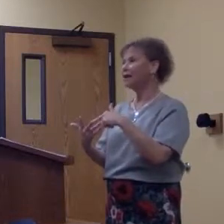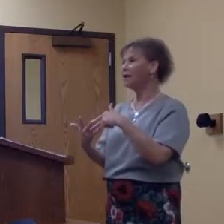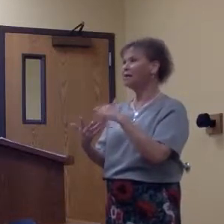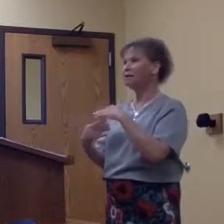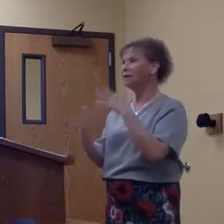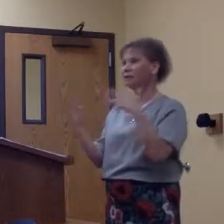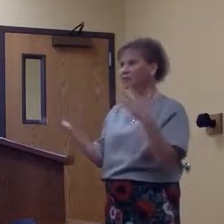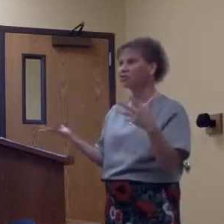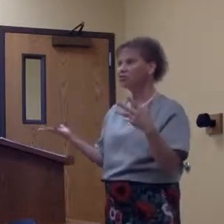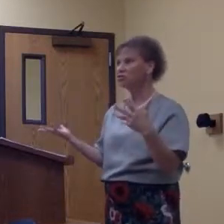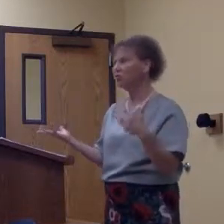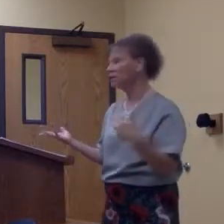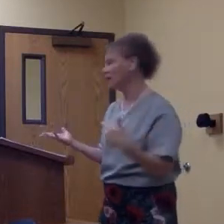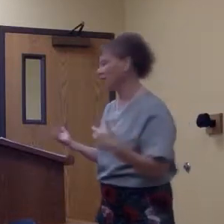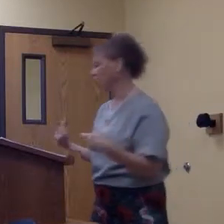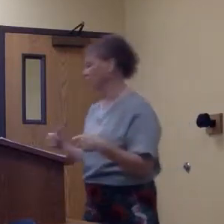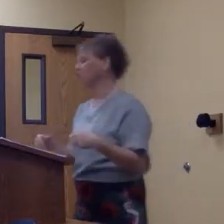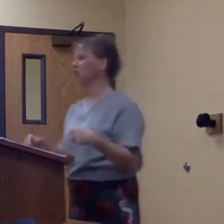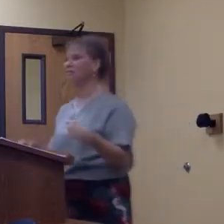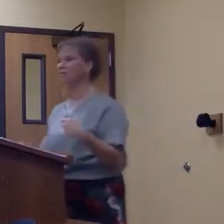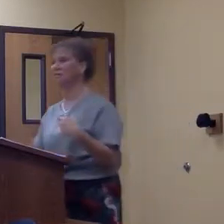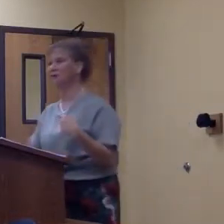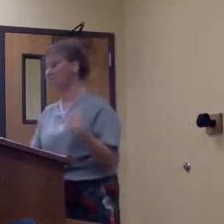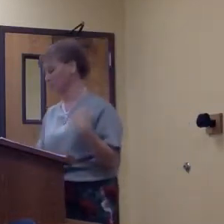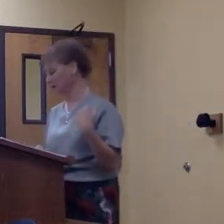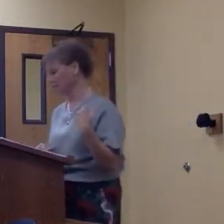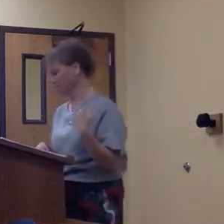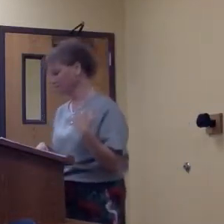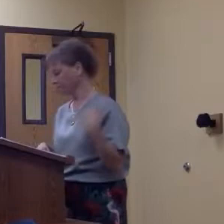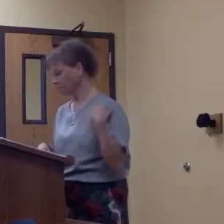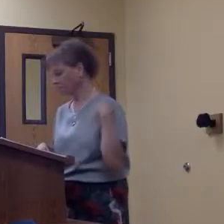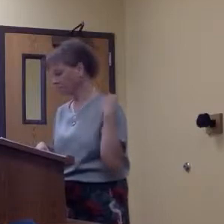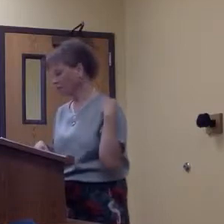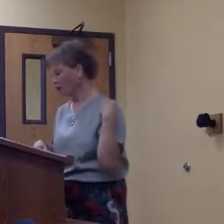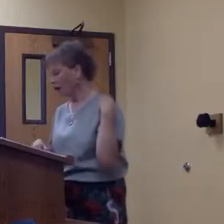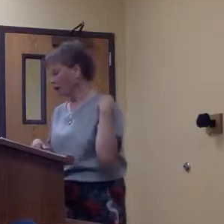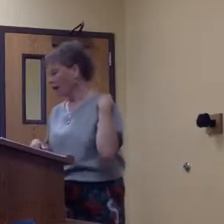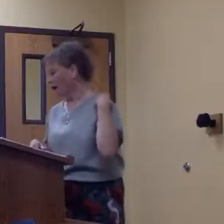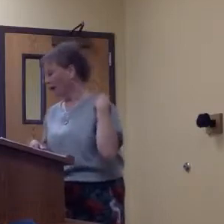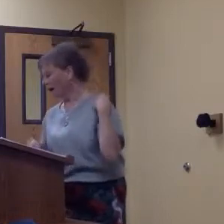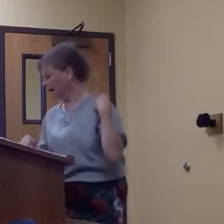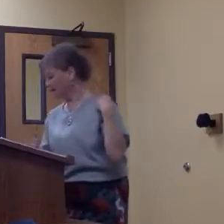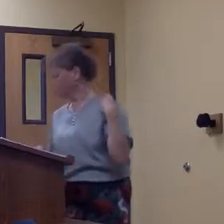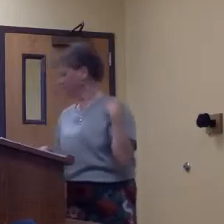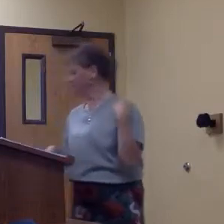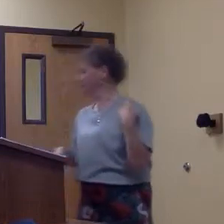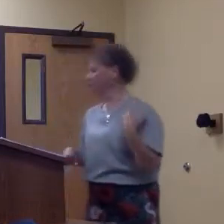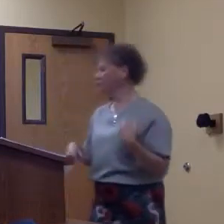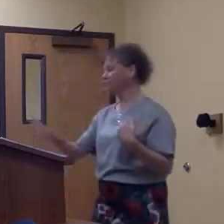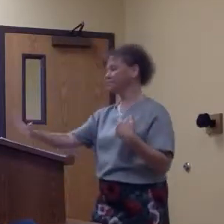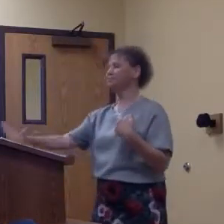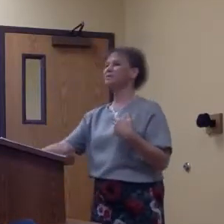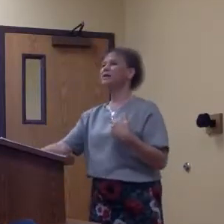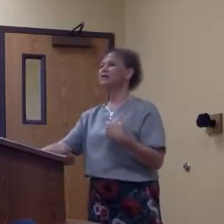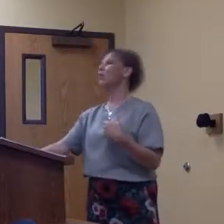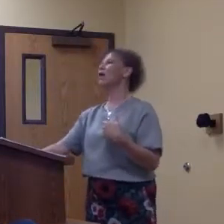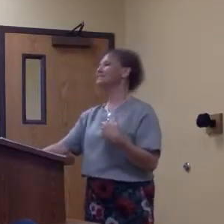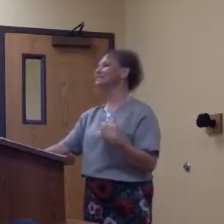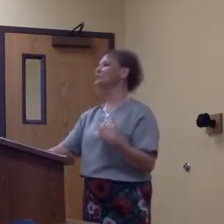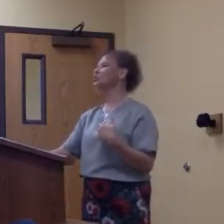Andale. I mean, there's just too many of them. G's are the same thing. All right, so the ones that you would